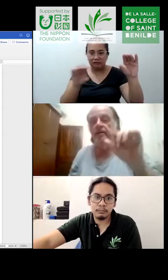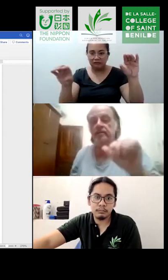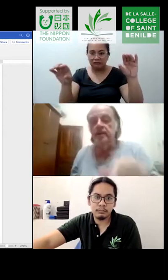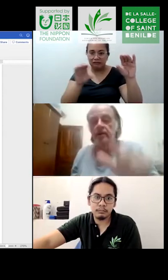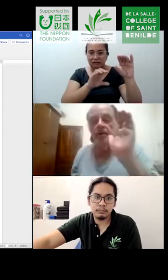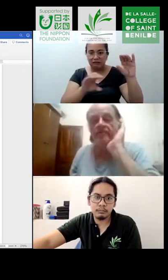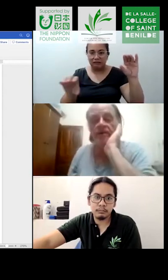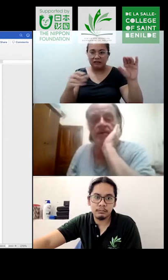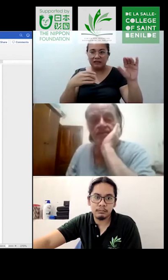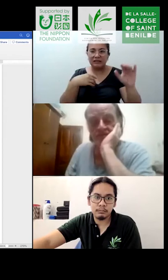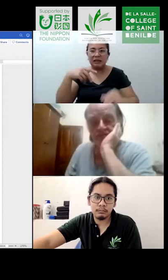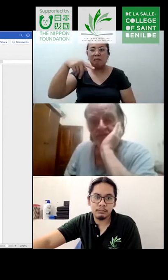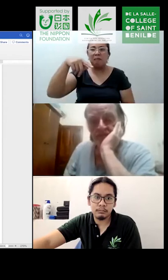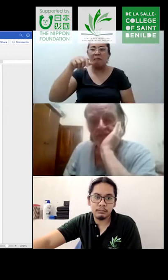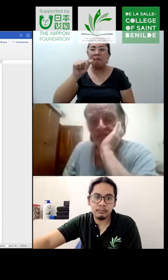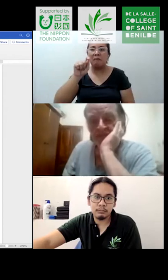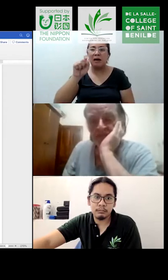a pattern like you have it here.